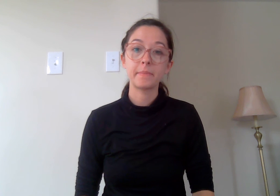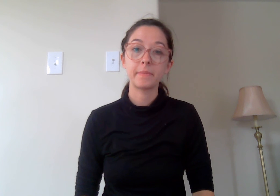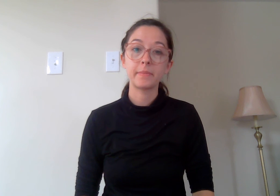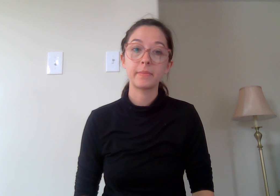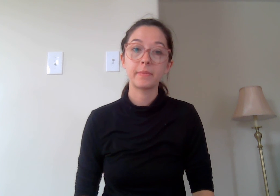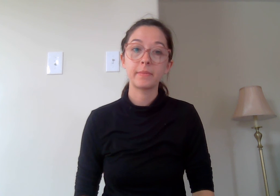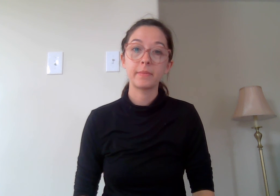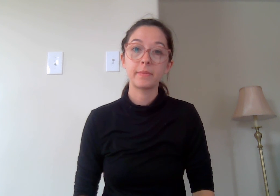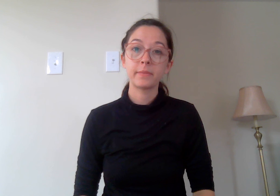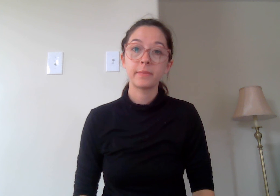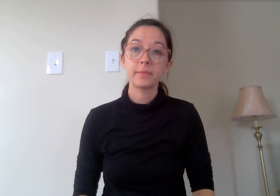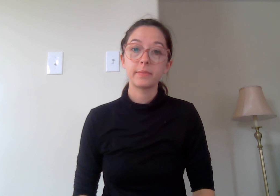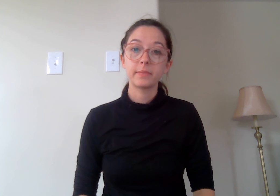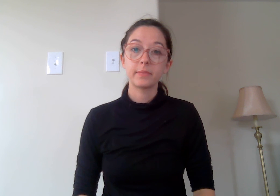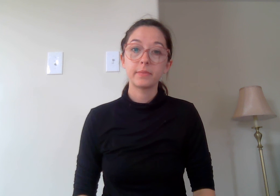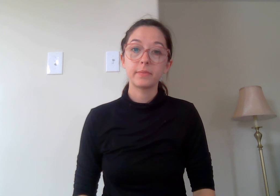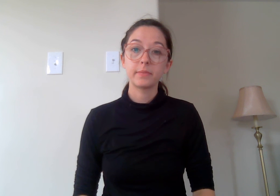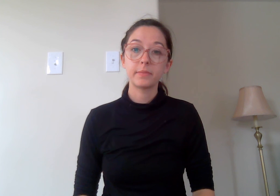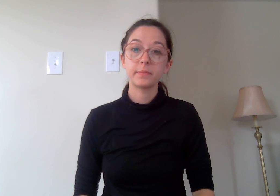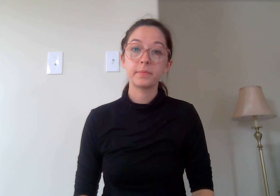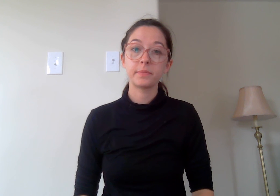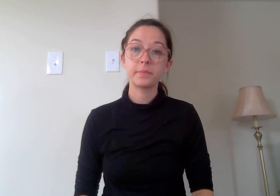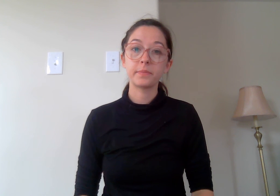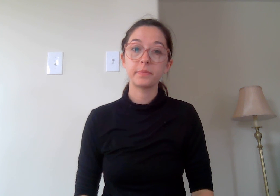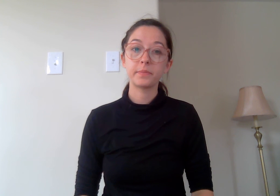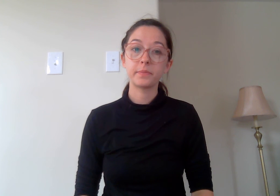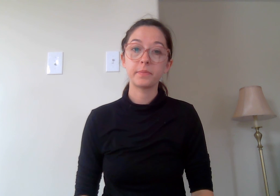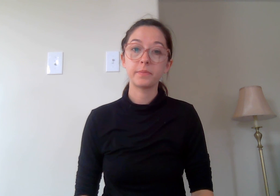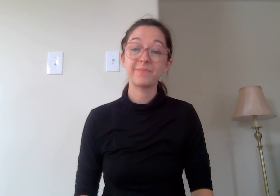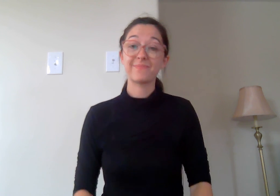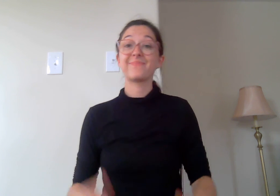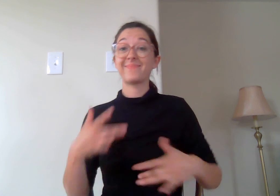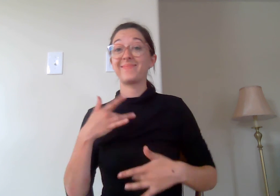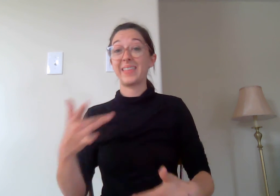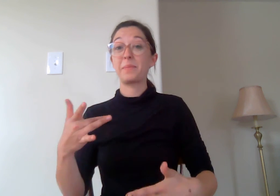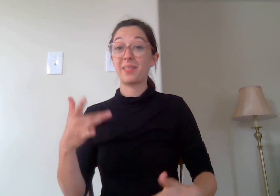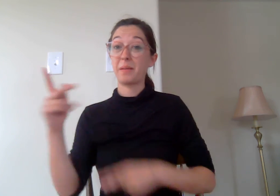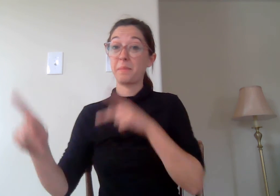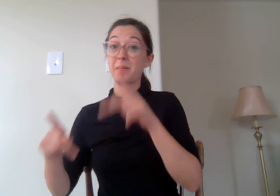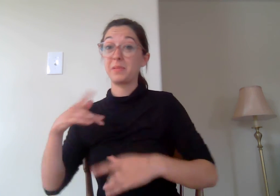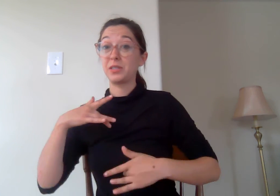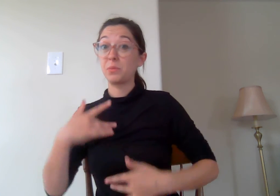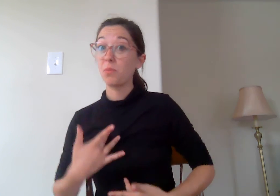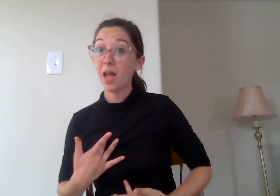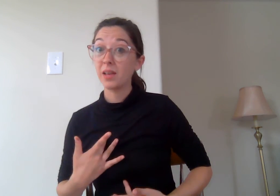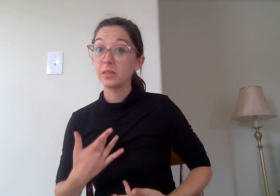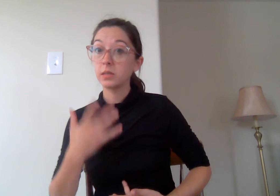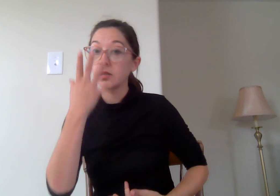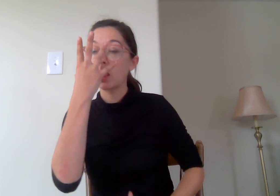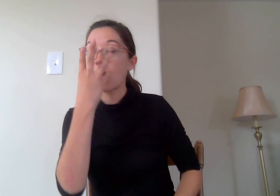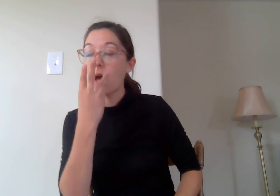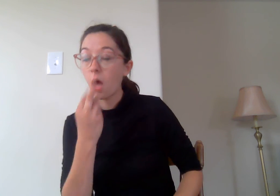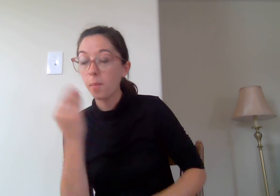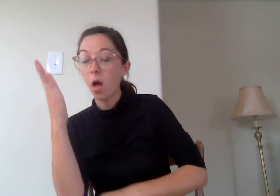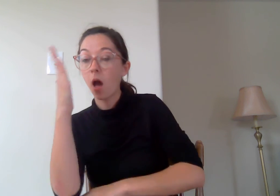and, go back to bed. And they're sleeping a lot. But it doesn't mean it's quality sleep. So what we